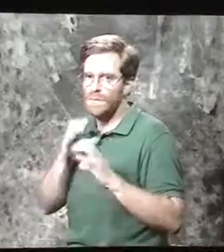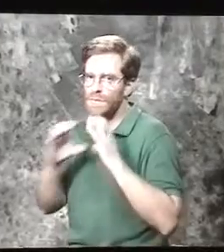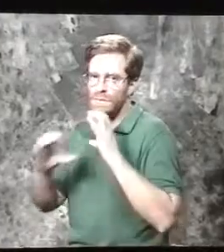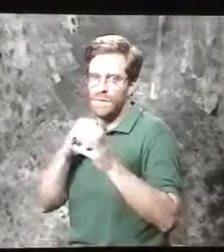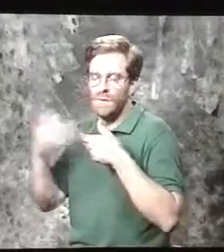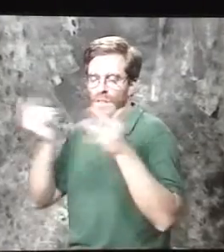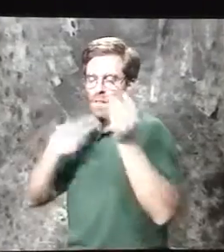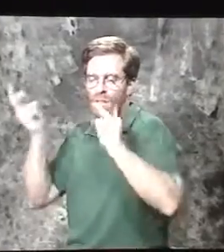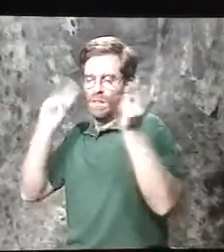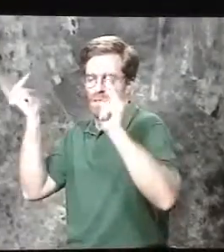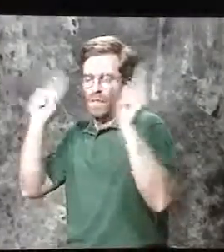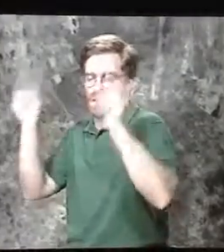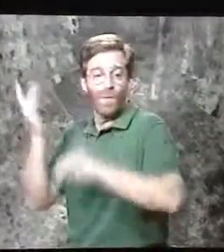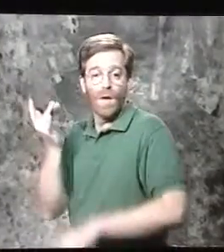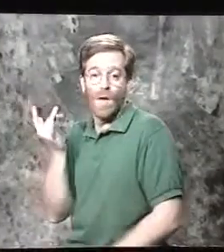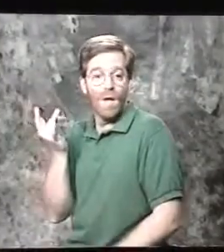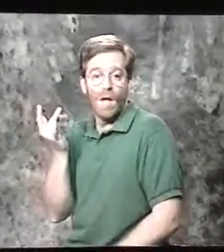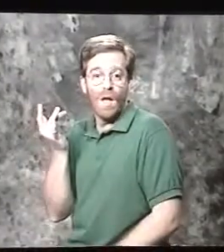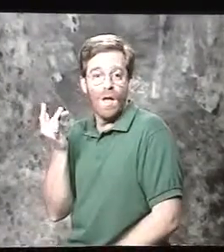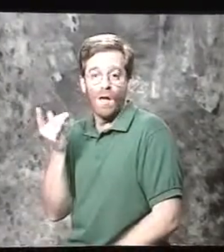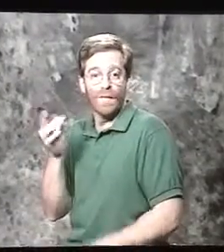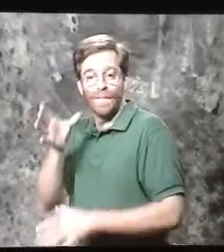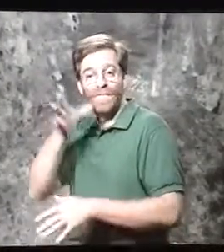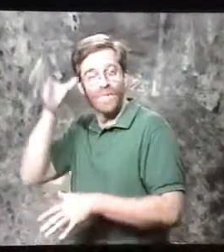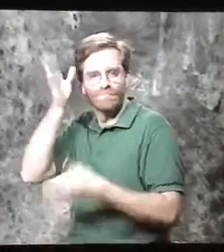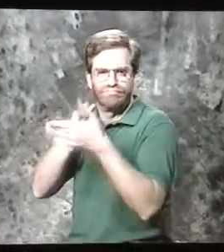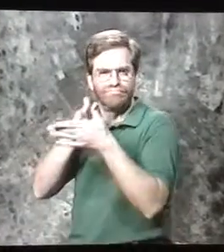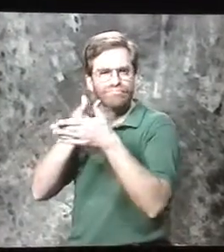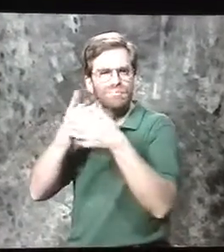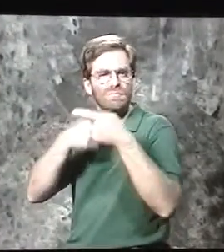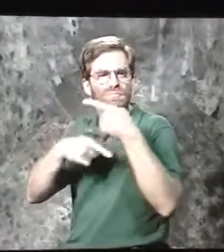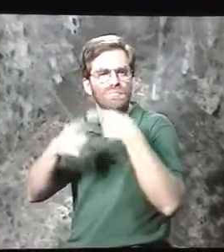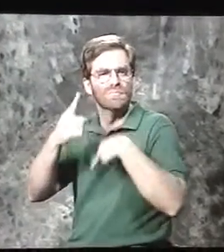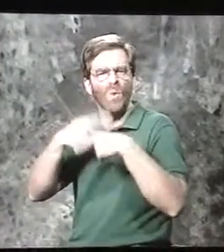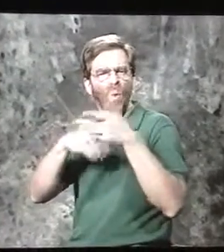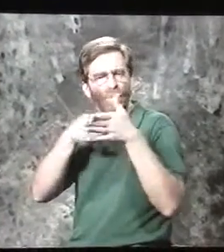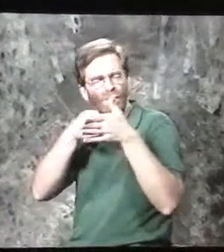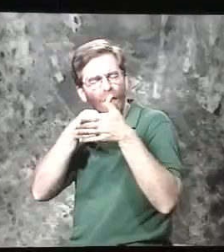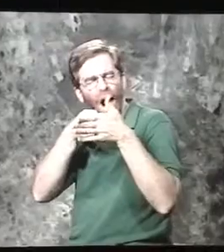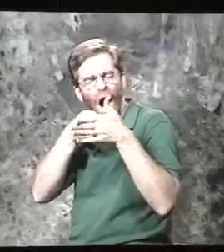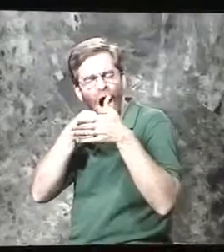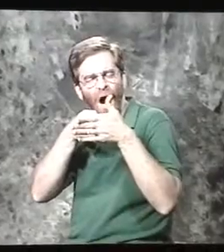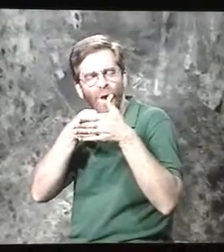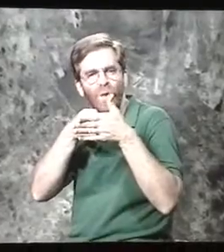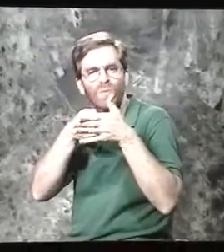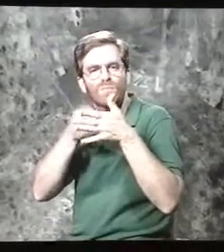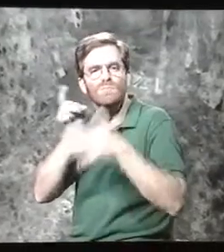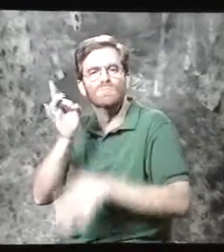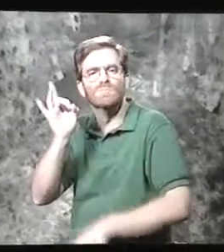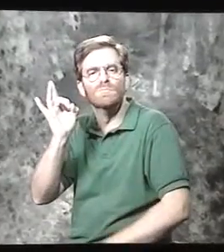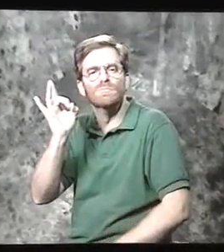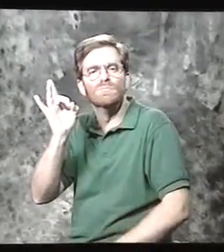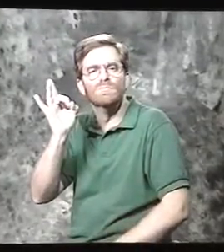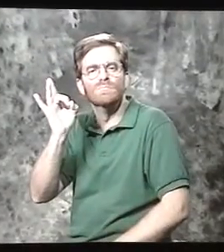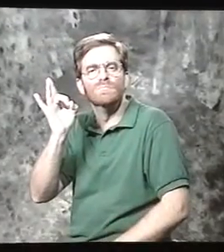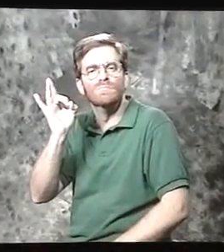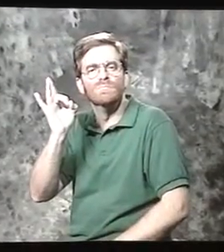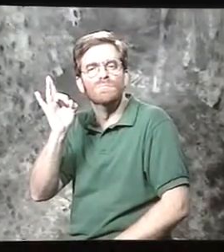But, man, the communication was just awful. My parents were so against us signing. It was